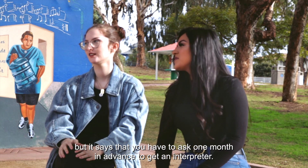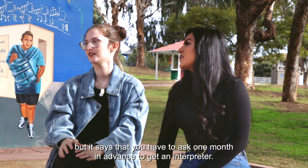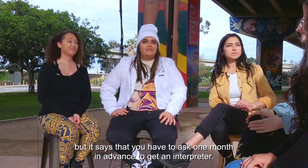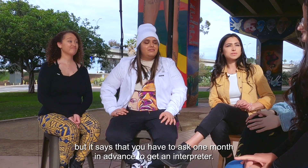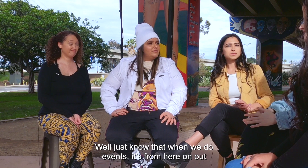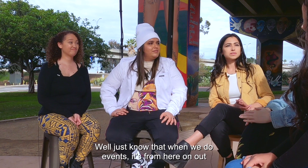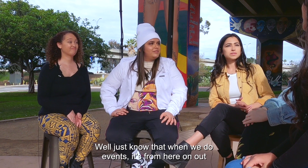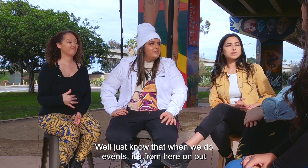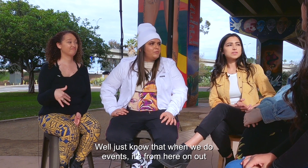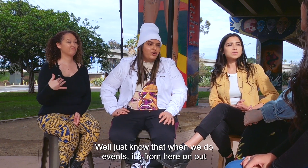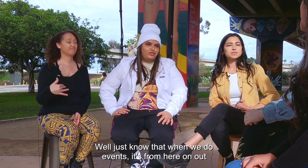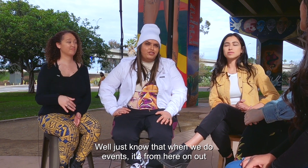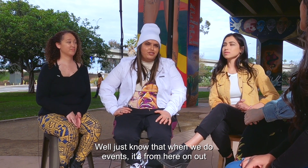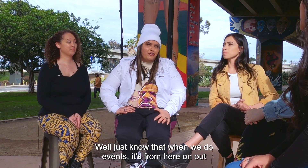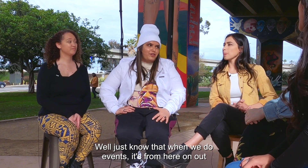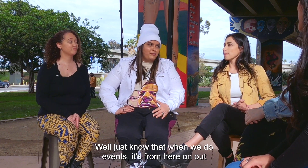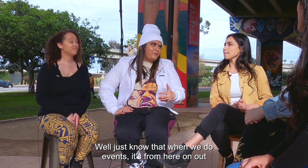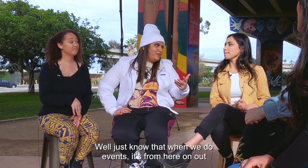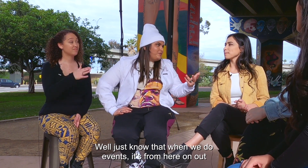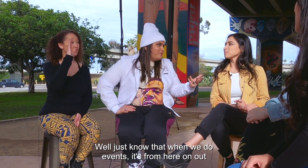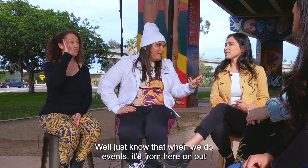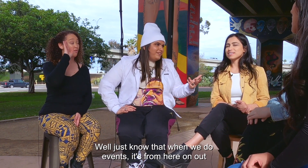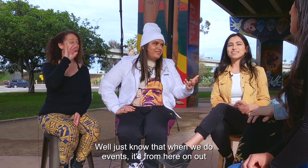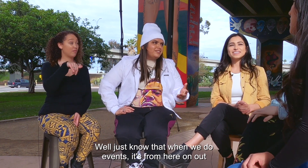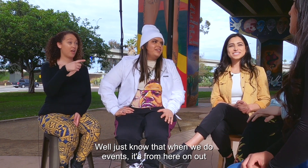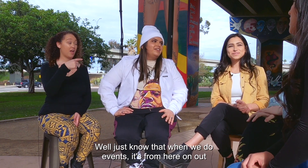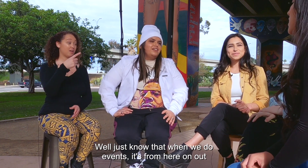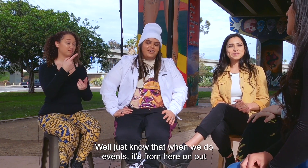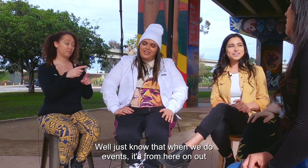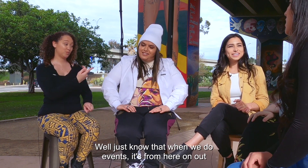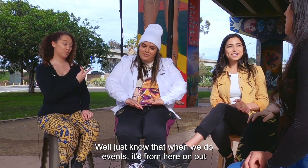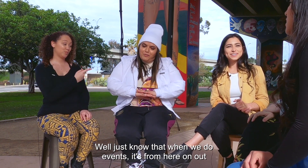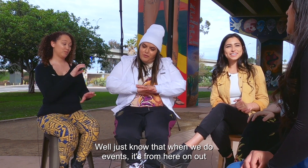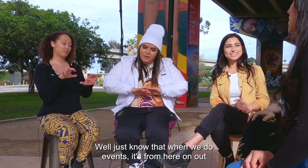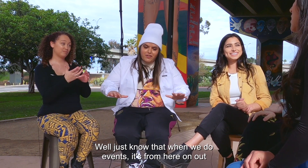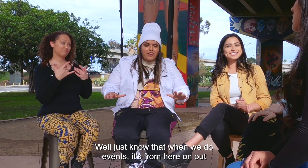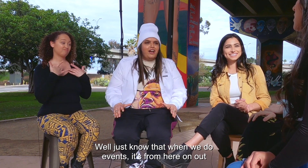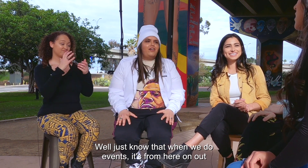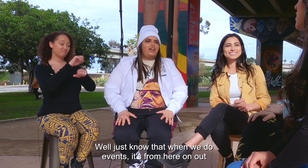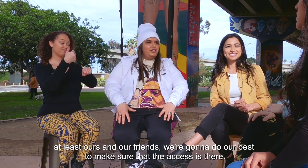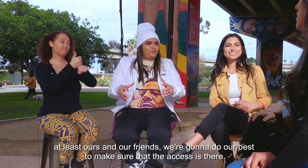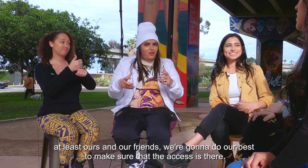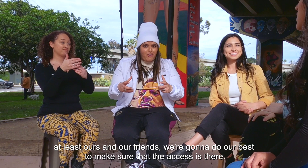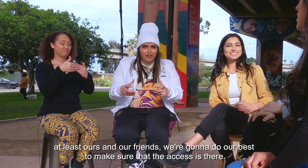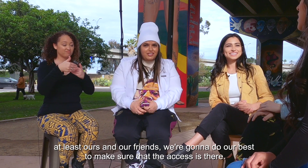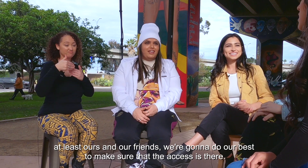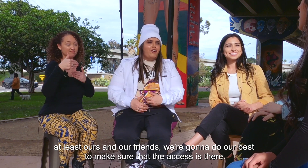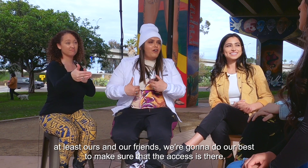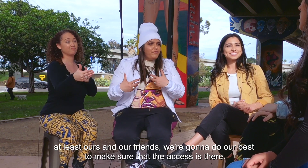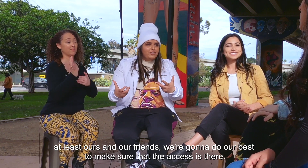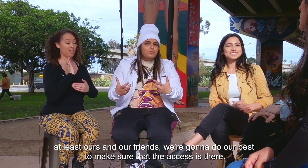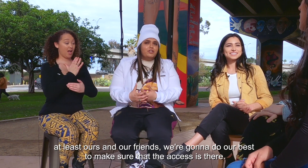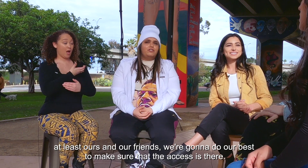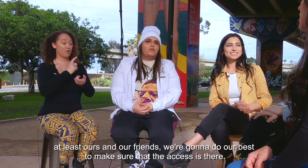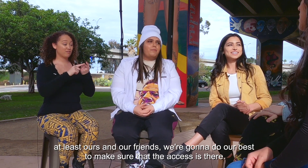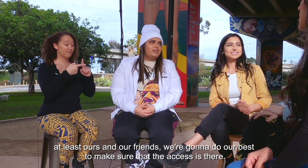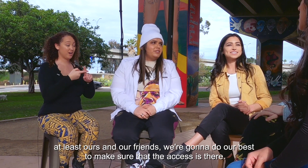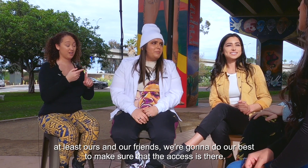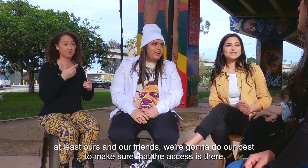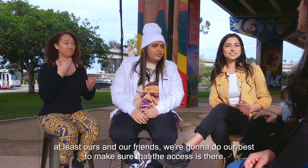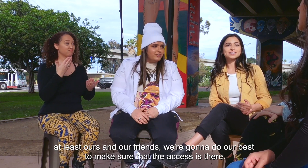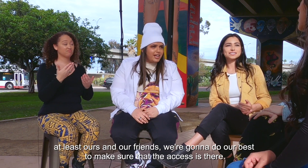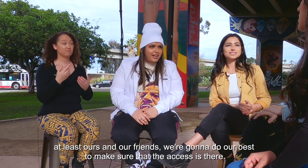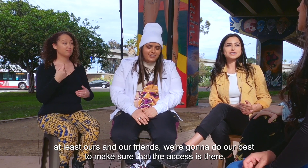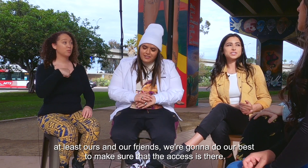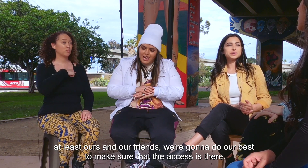an interpreter. Well, just know that when we do events, it's from here on out, at least for ours and our friends, we're going to do our best